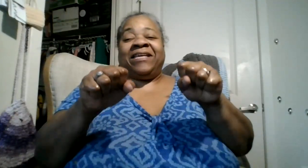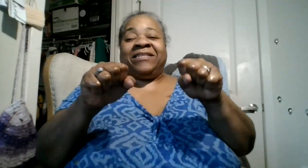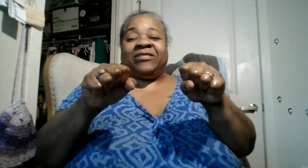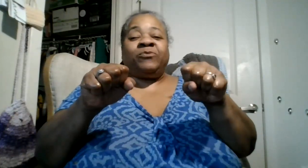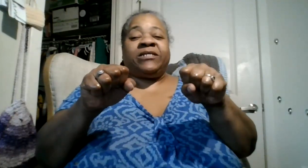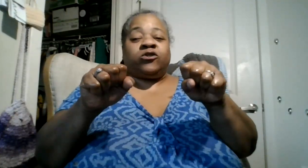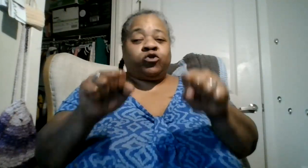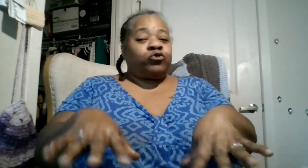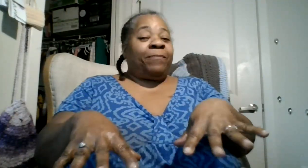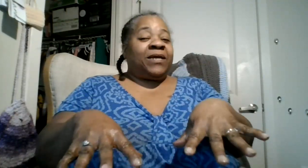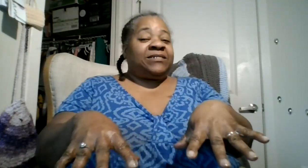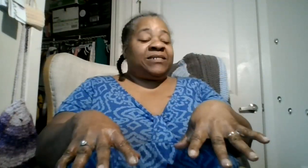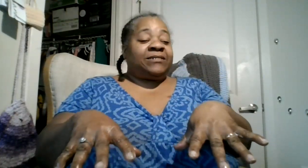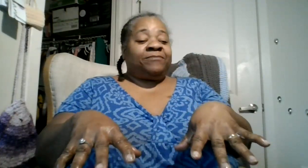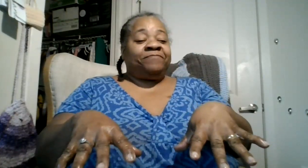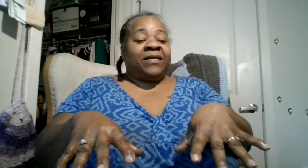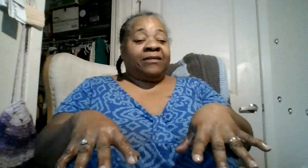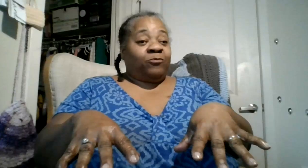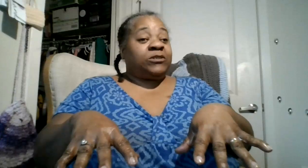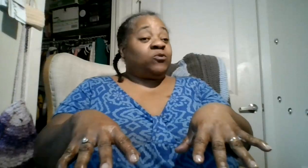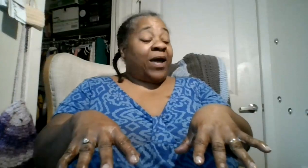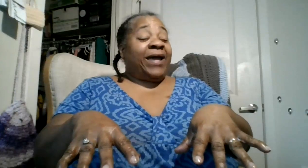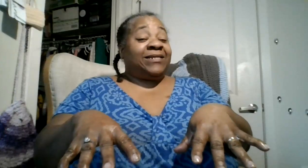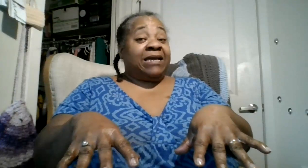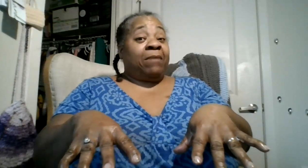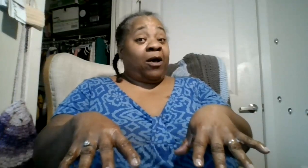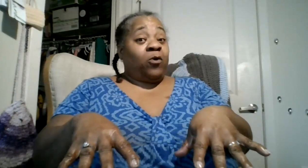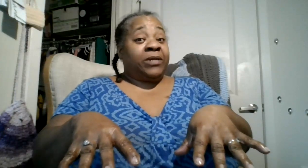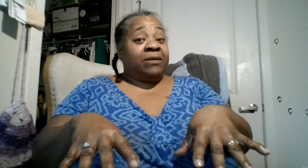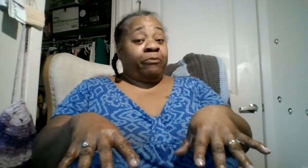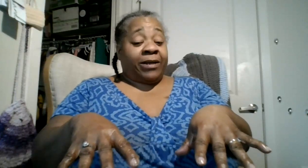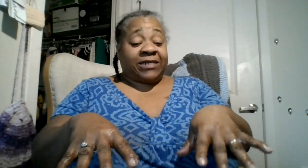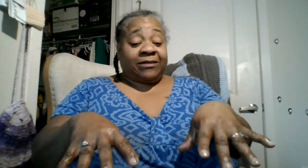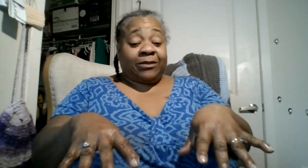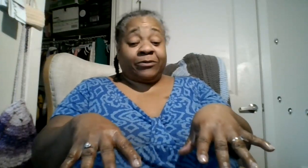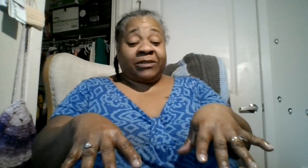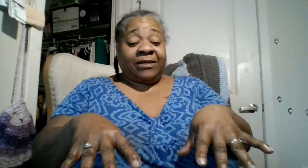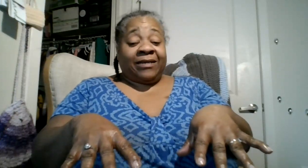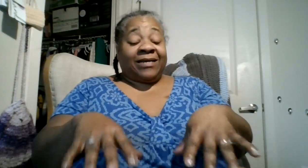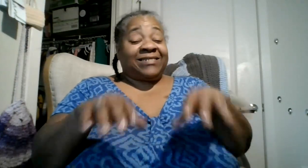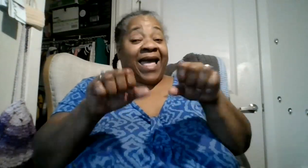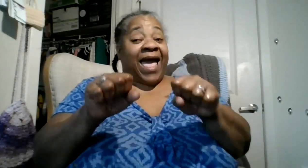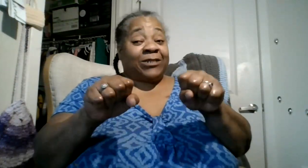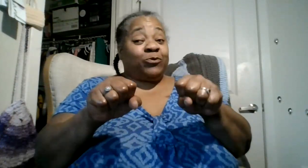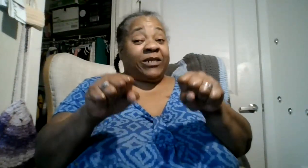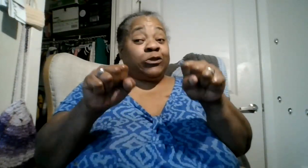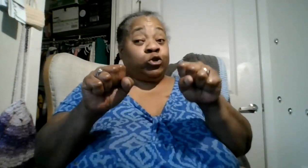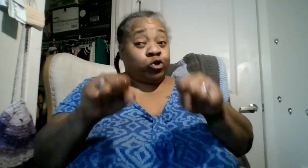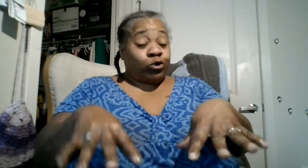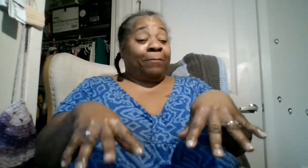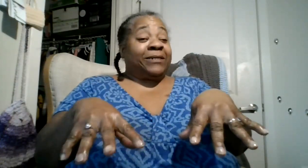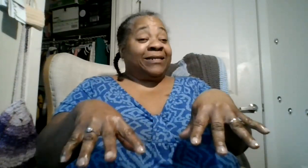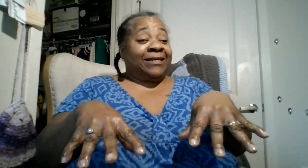Did you mean to drop that stitch? Which is why I had to take my whole knitting project loose, because I actually dropped